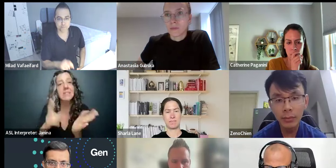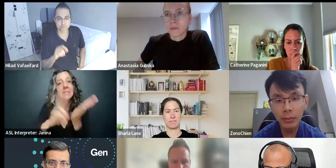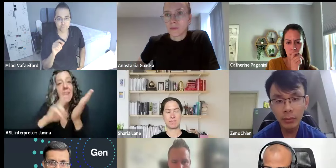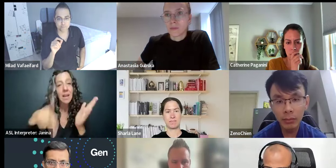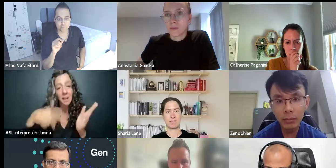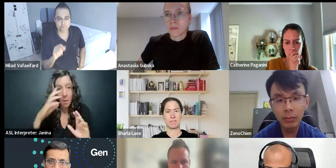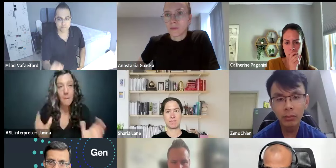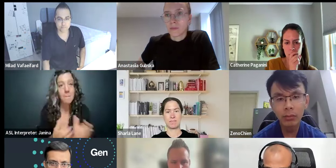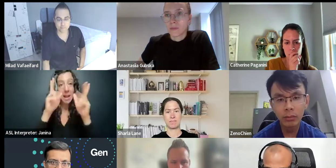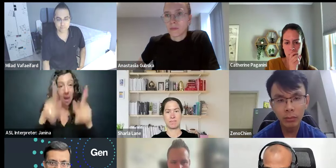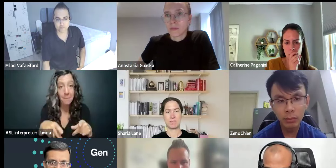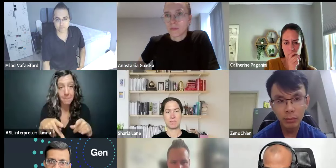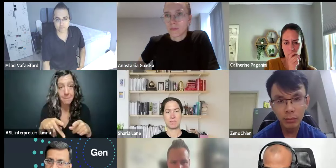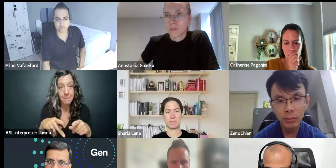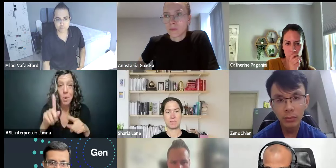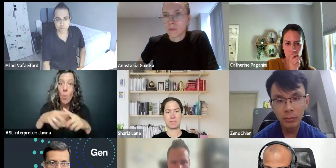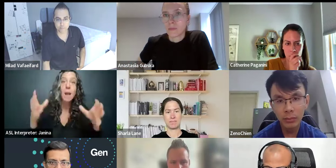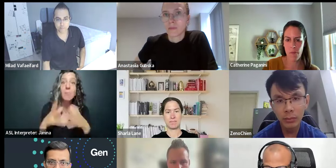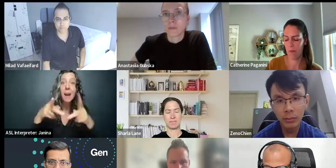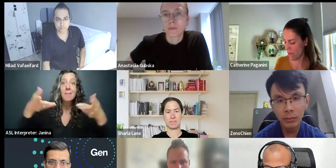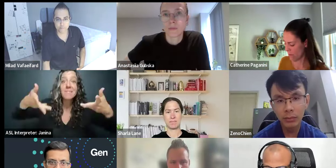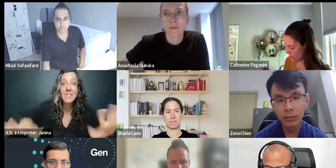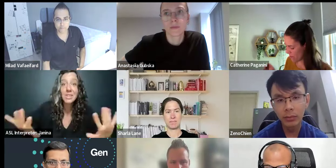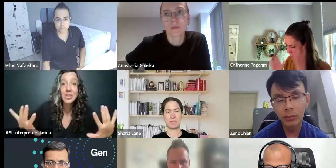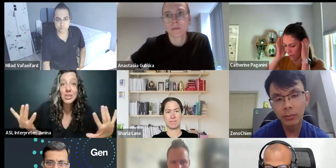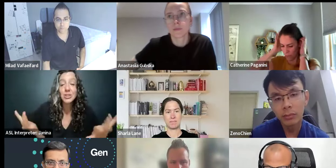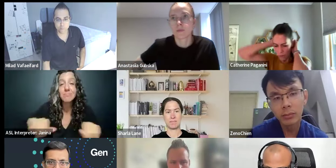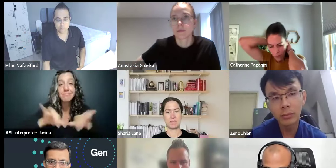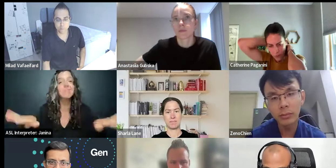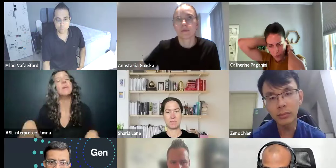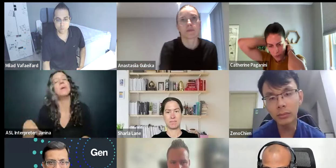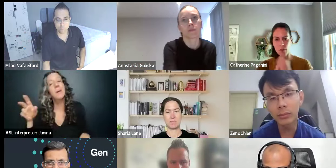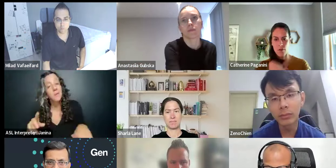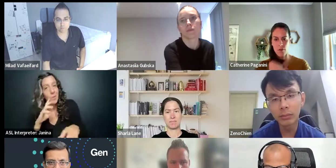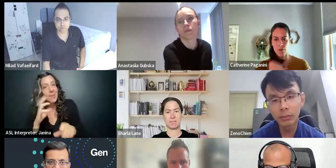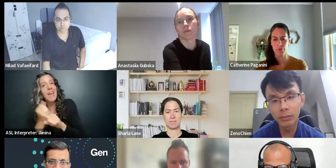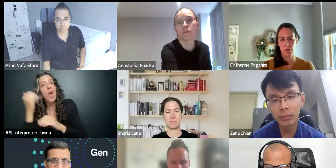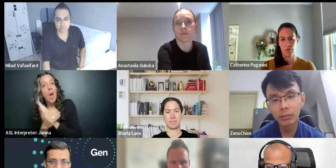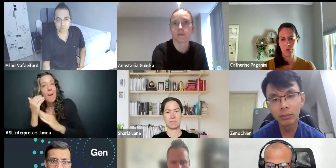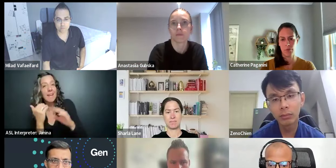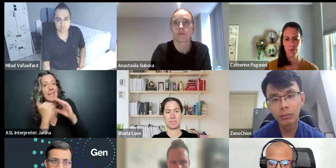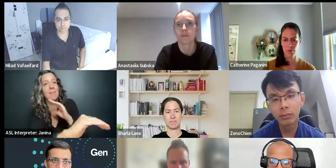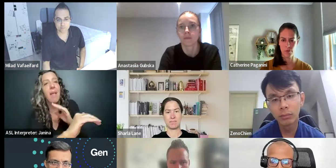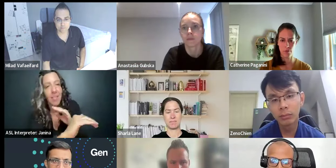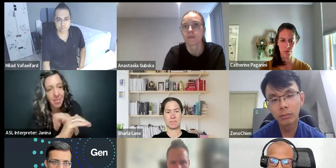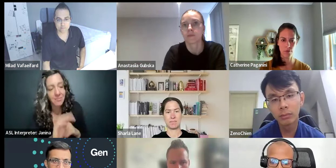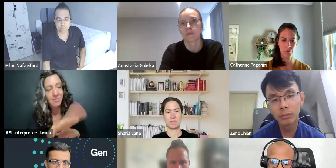meetup, once the meetup finishes, they get an email. Like, how did you find it? I mean, it's a generic email.